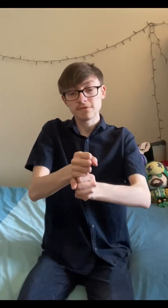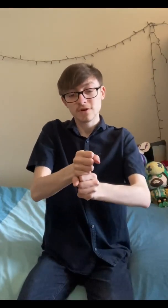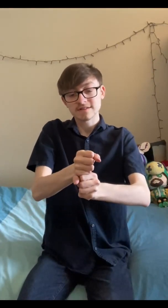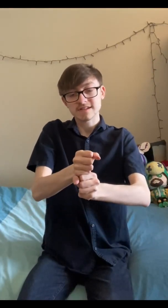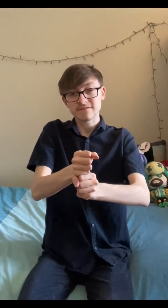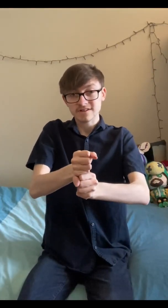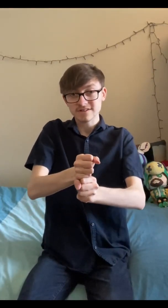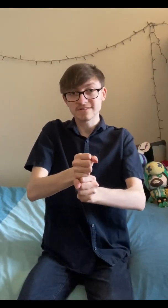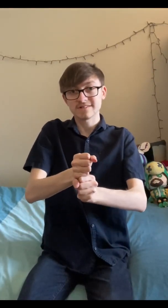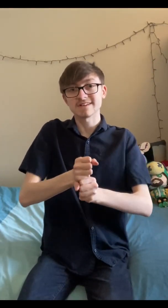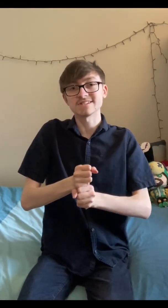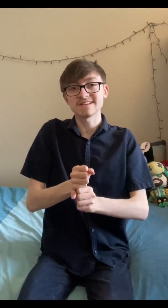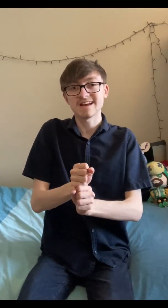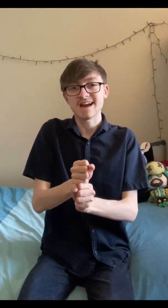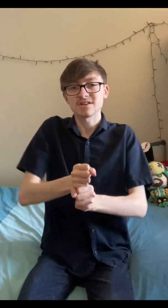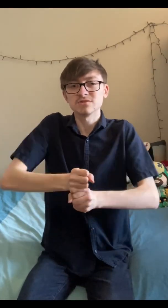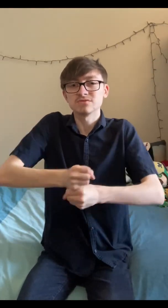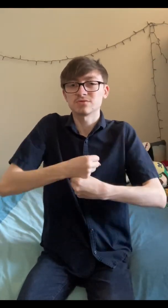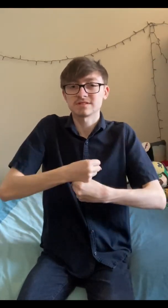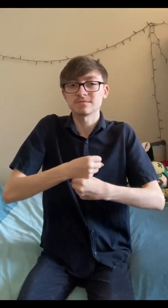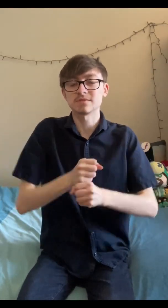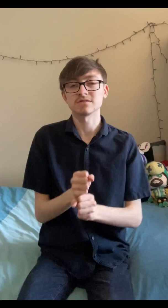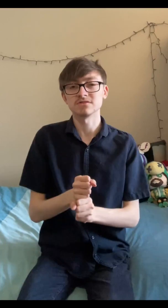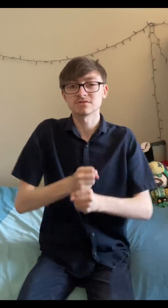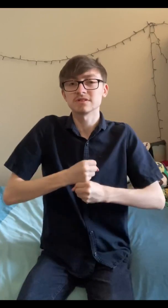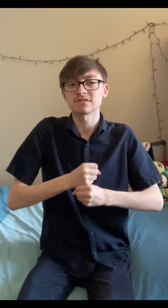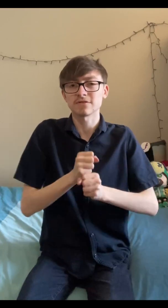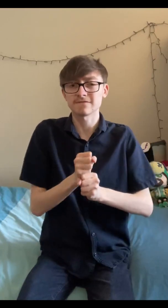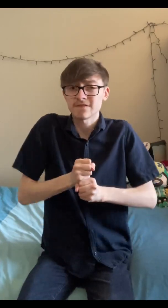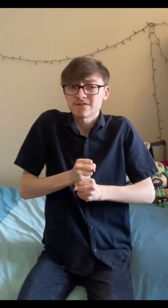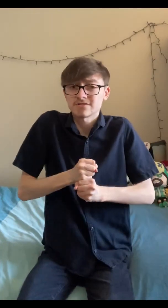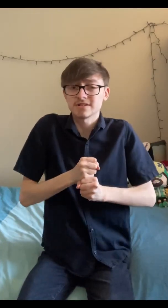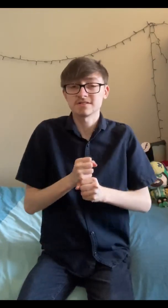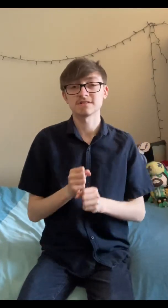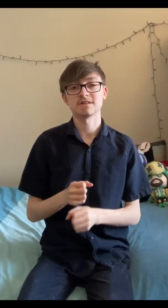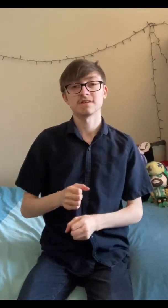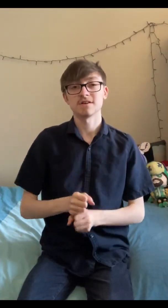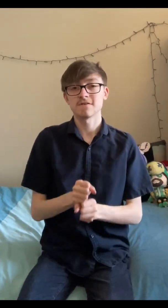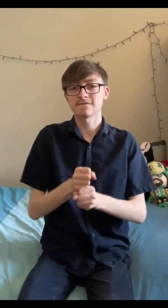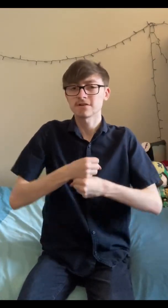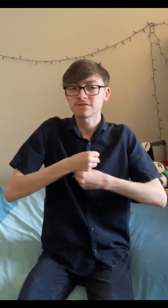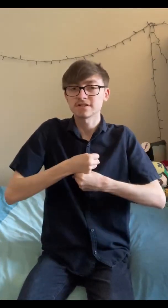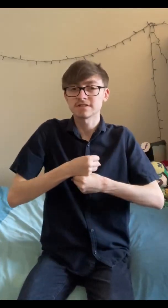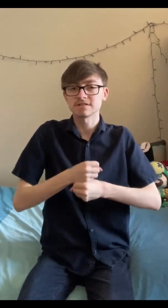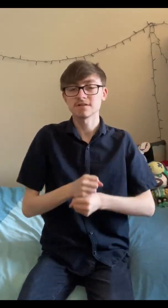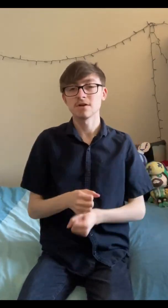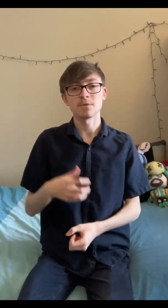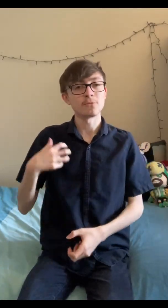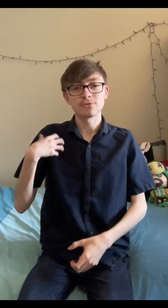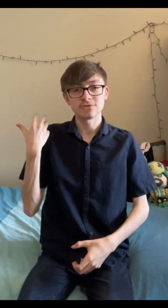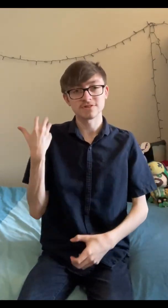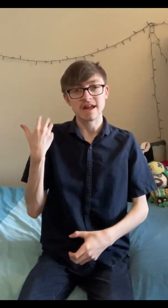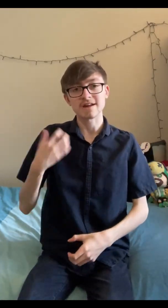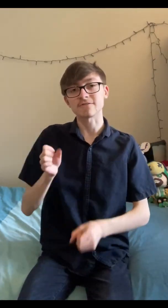your hands together like so, like a G, and you twist them and you squeeze like you're frustrated. Frustrated. More, not just angry,